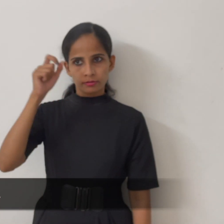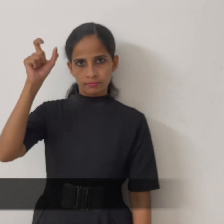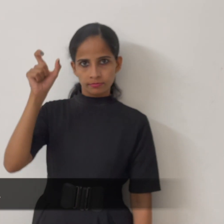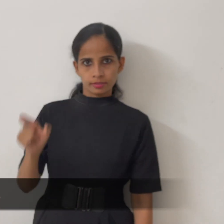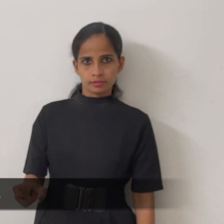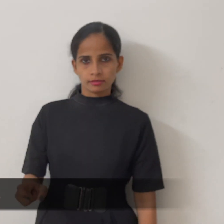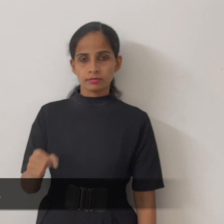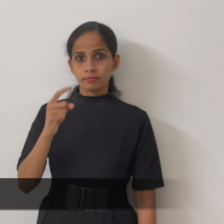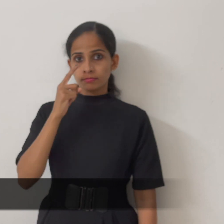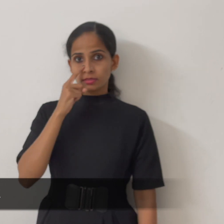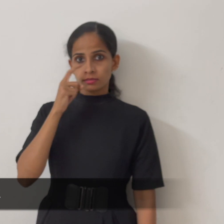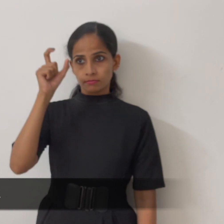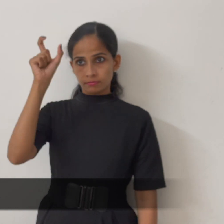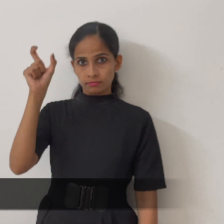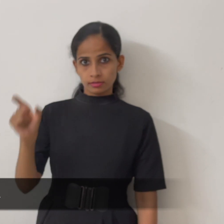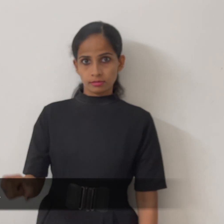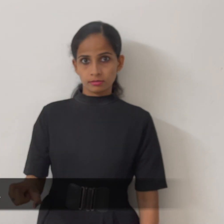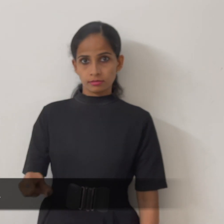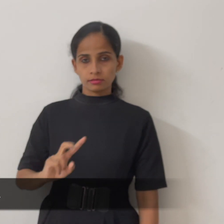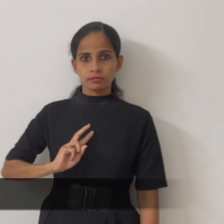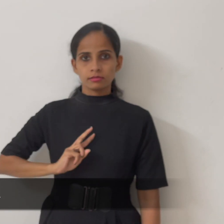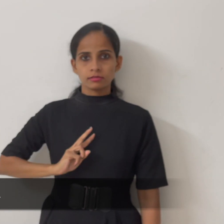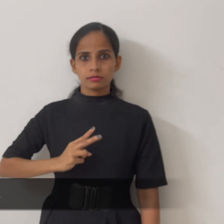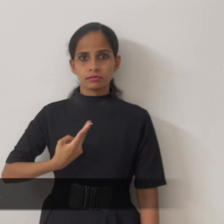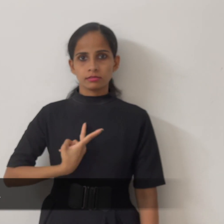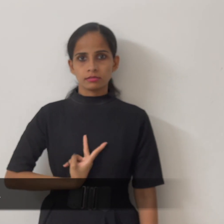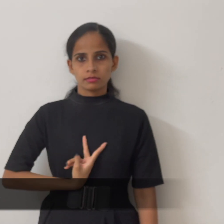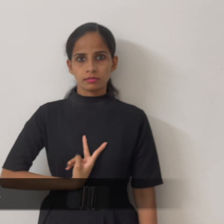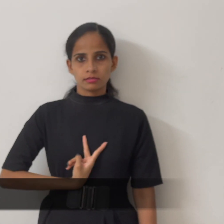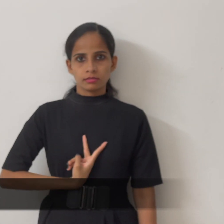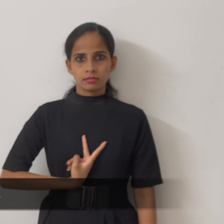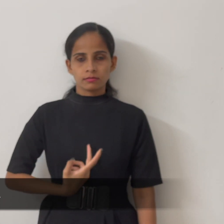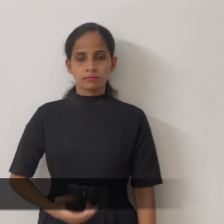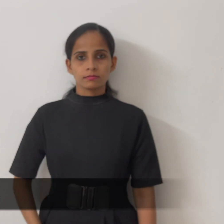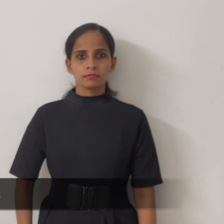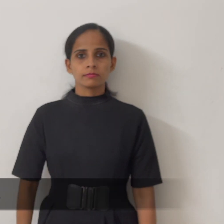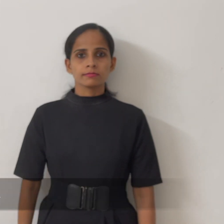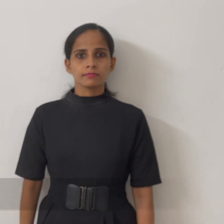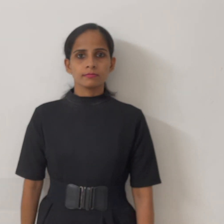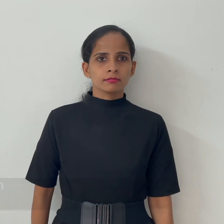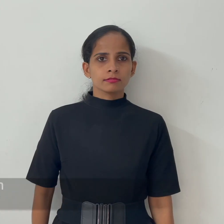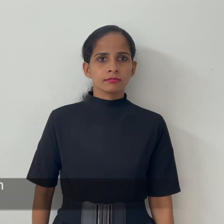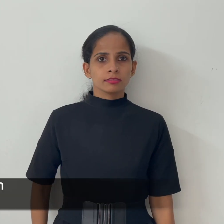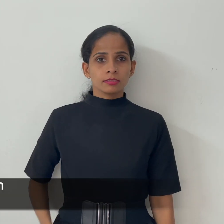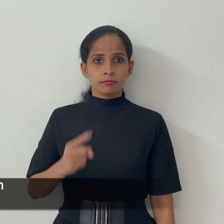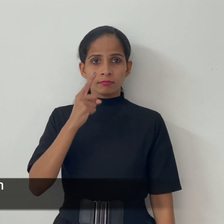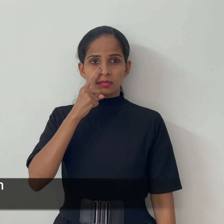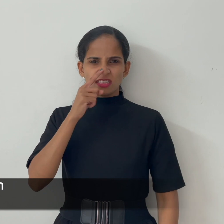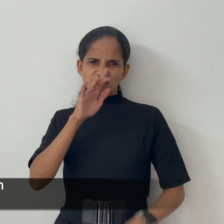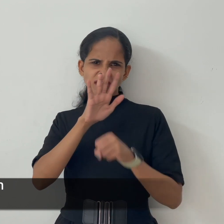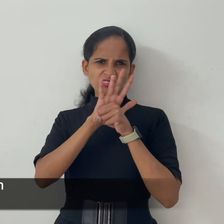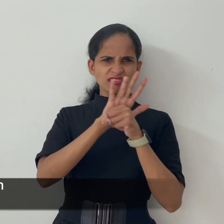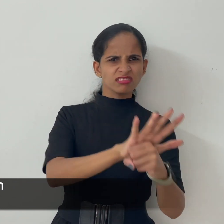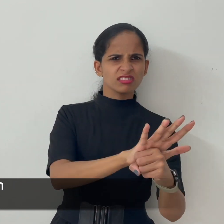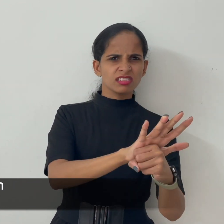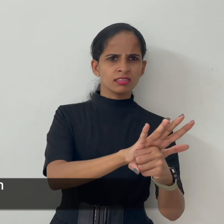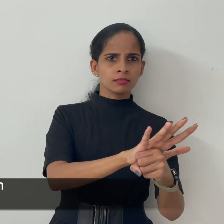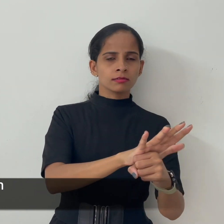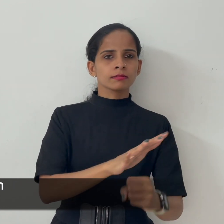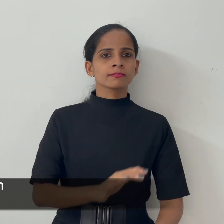Gender, male, female or transgender. Sexism,